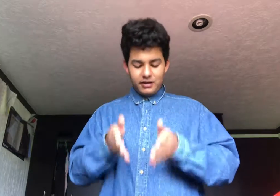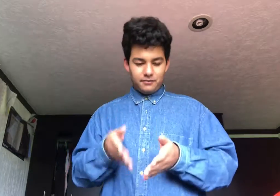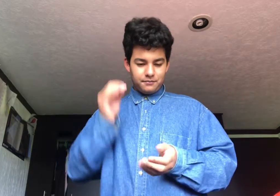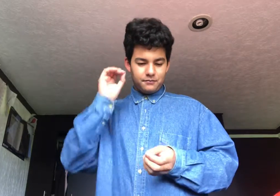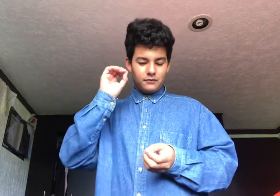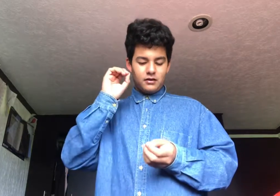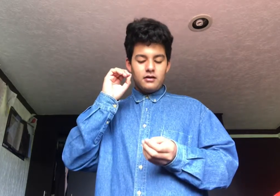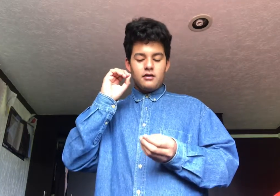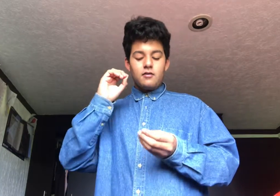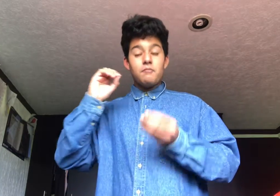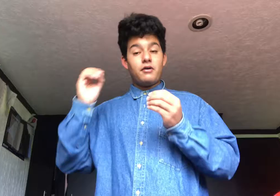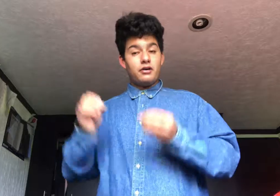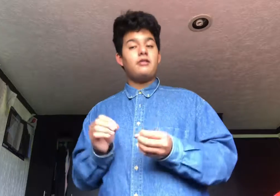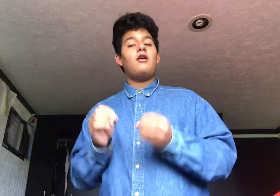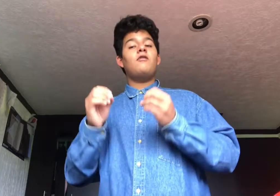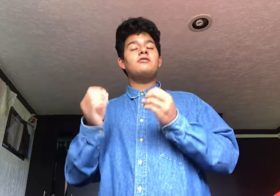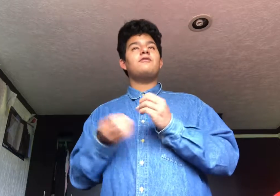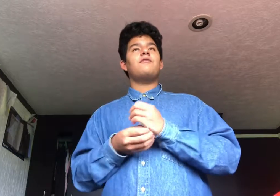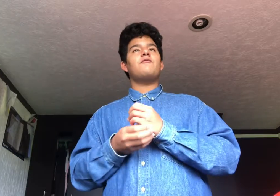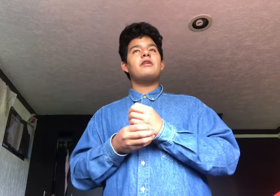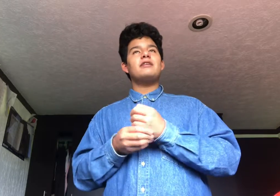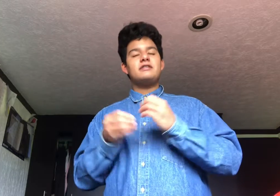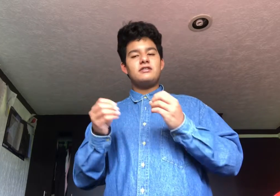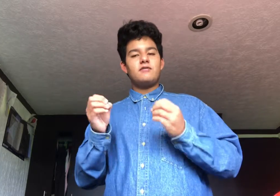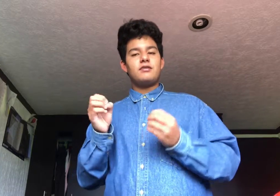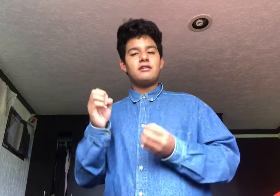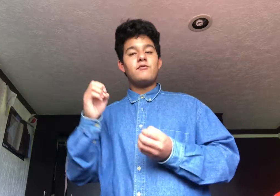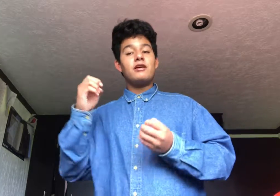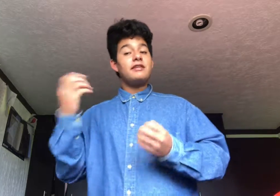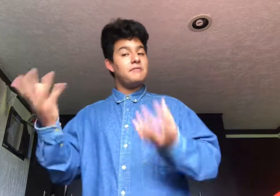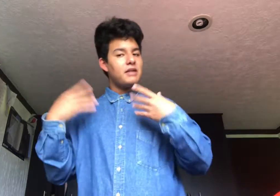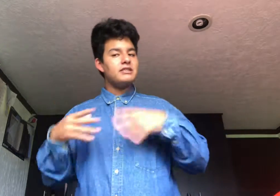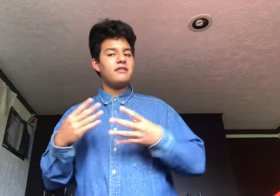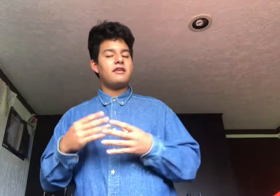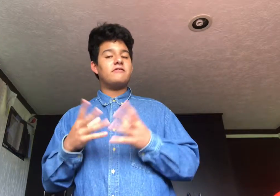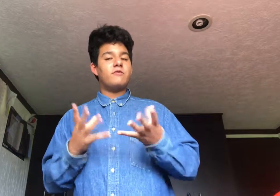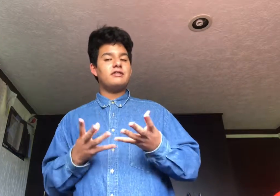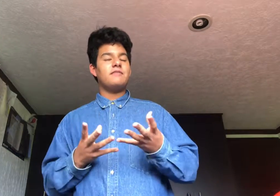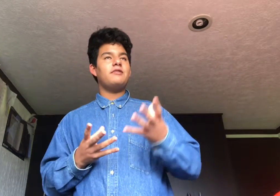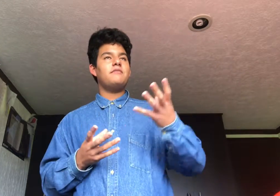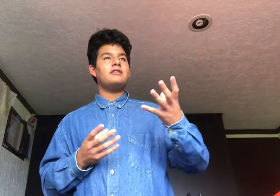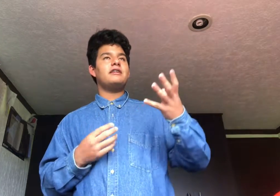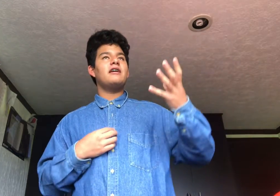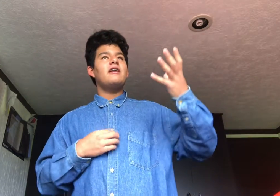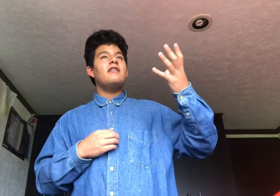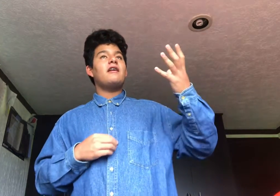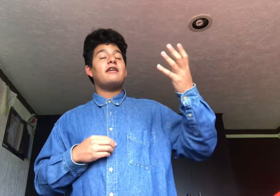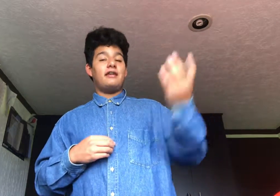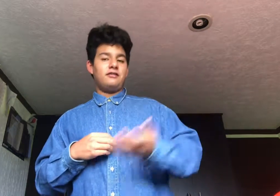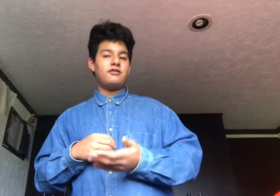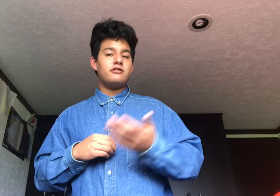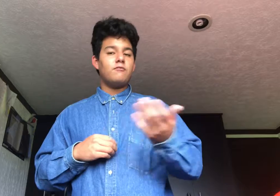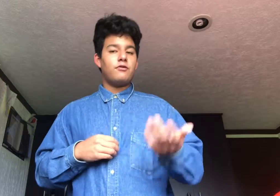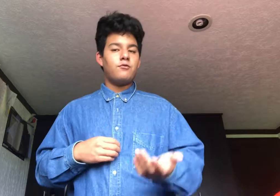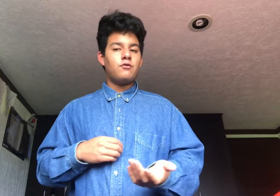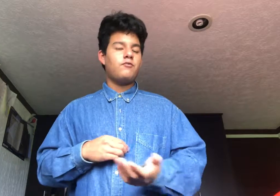middle. But also there we can see something. We can imagine things. For example, imagine that Hitler doesn't want the war, which